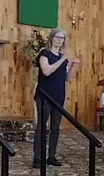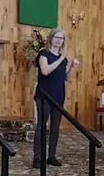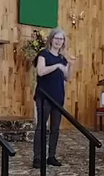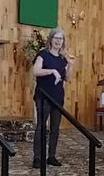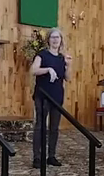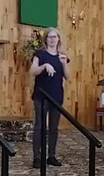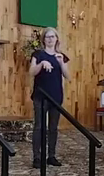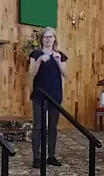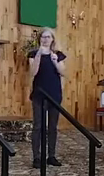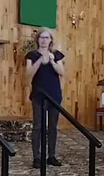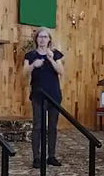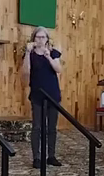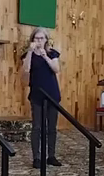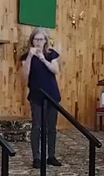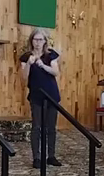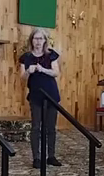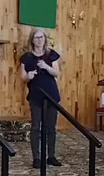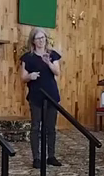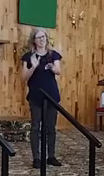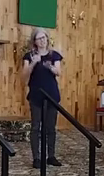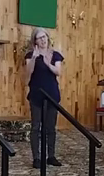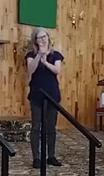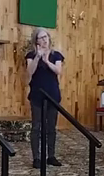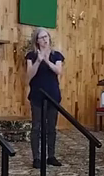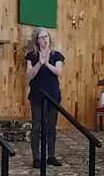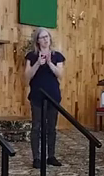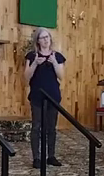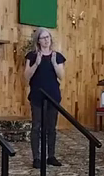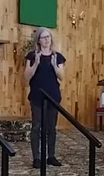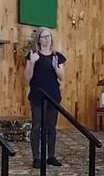law enables us to do these things better.